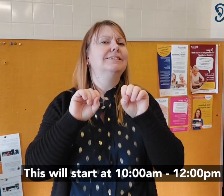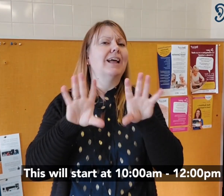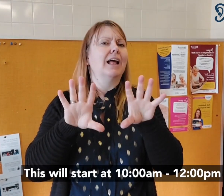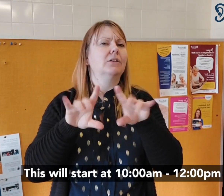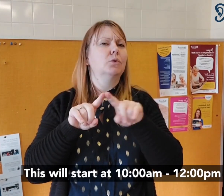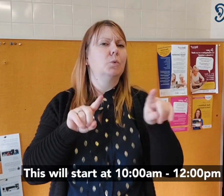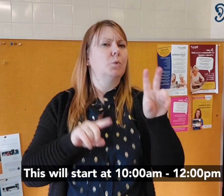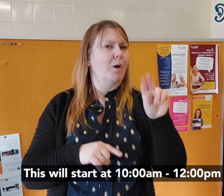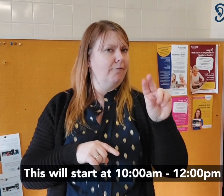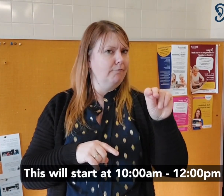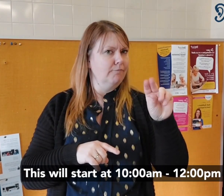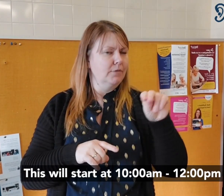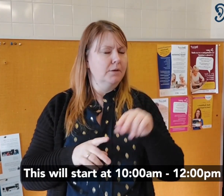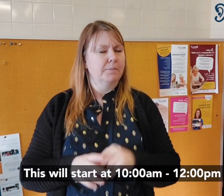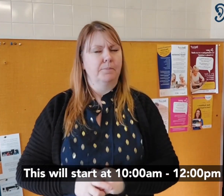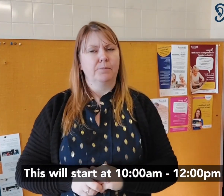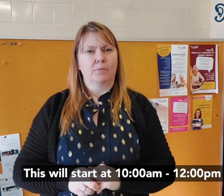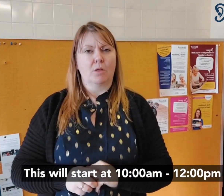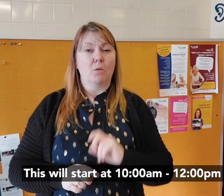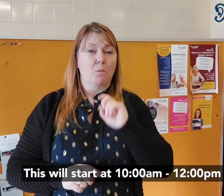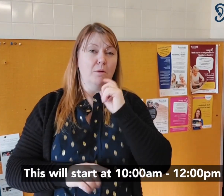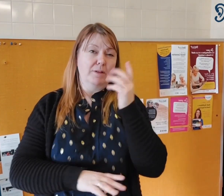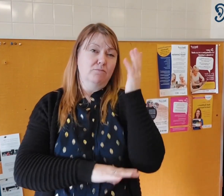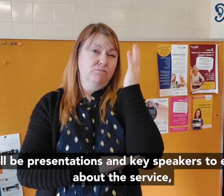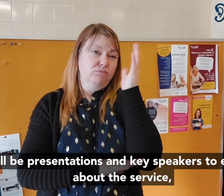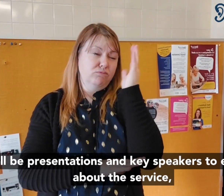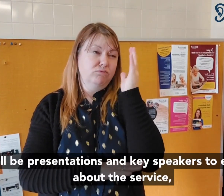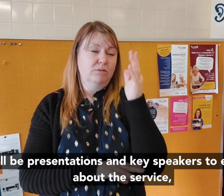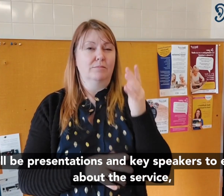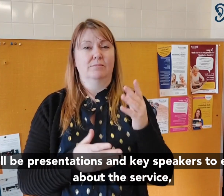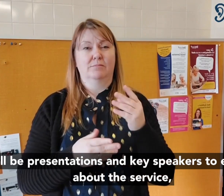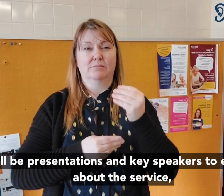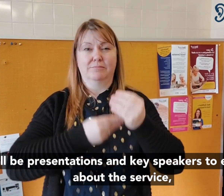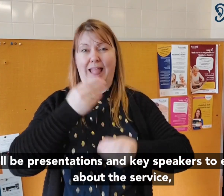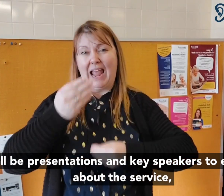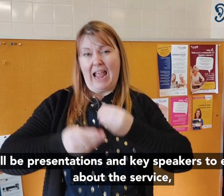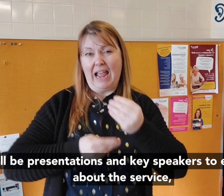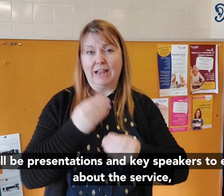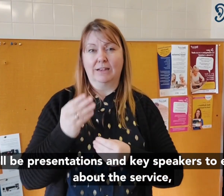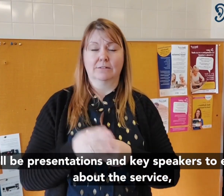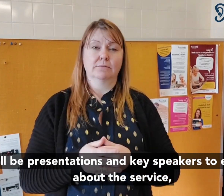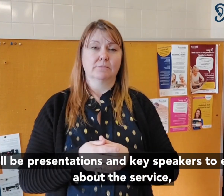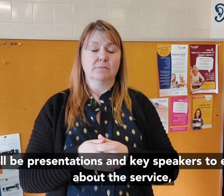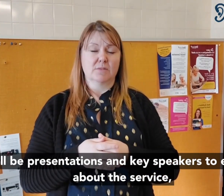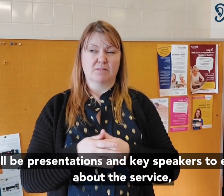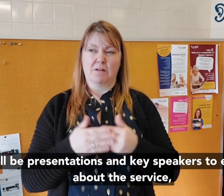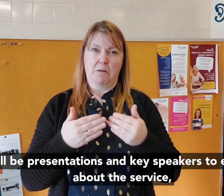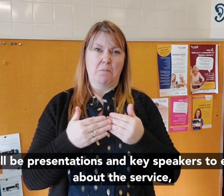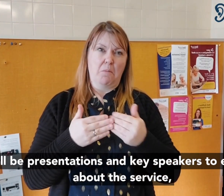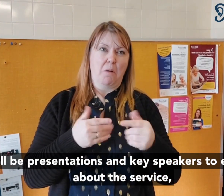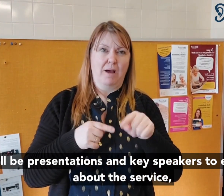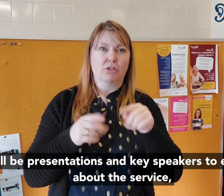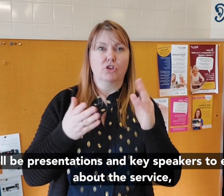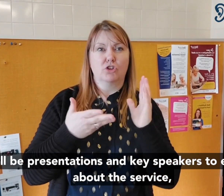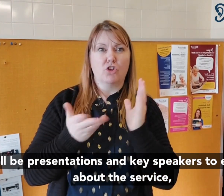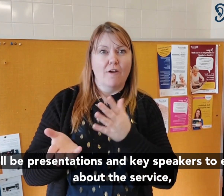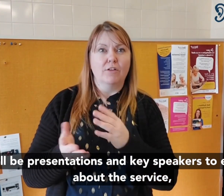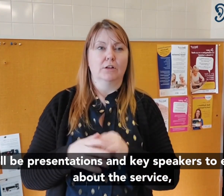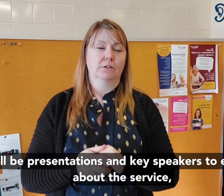This will start at 10am until 12pm. There will be presentations and key speakers to explain more